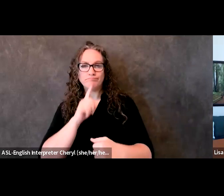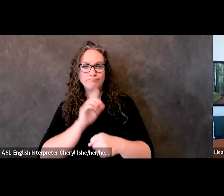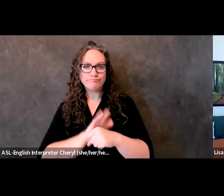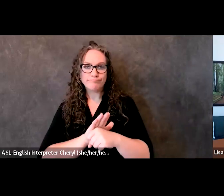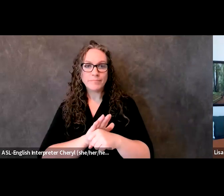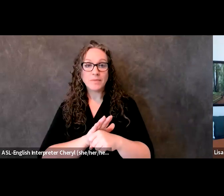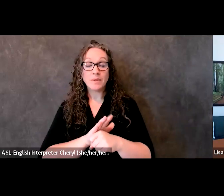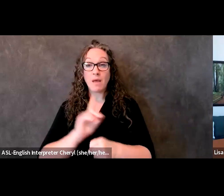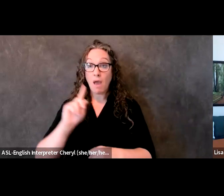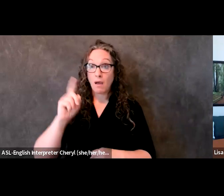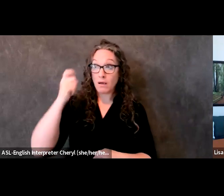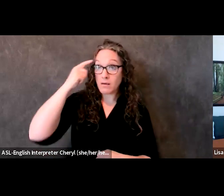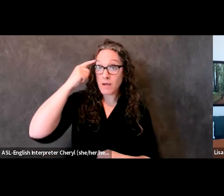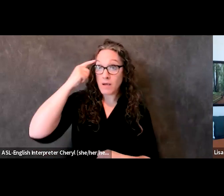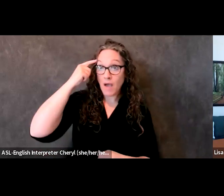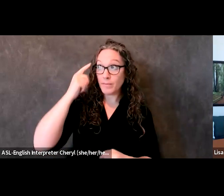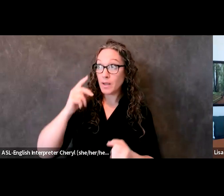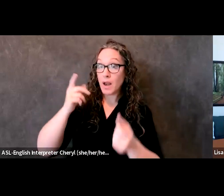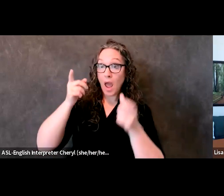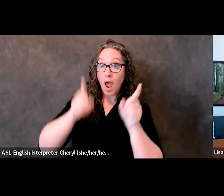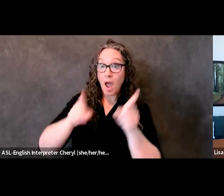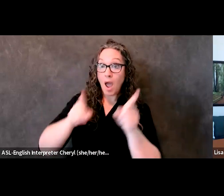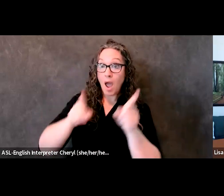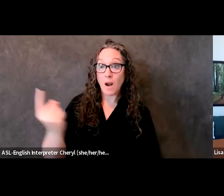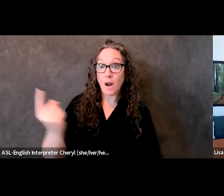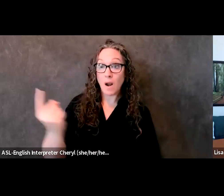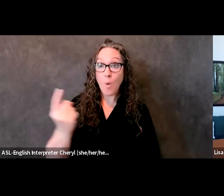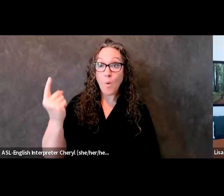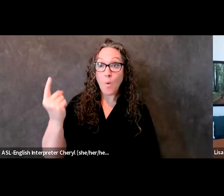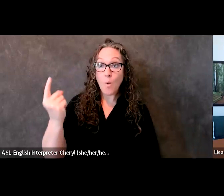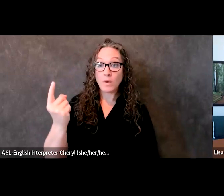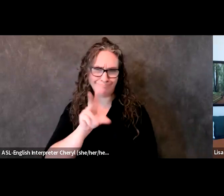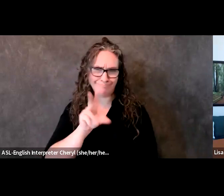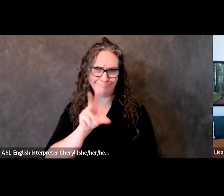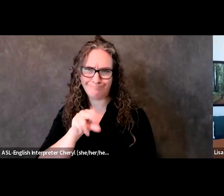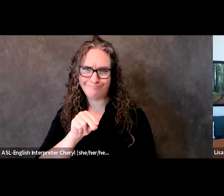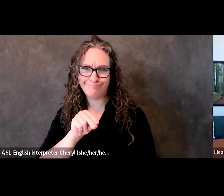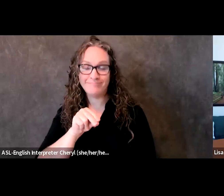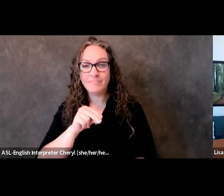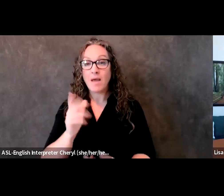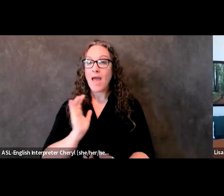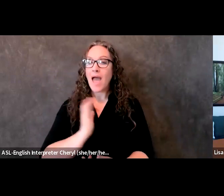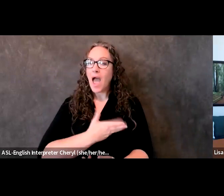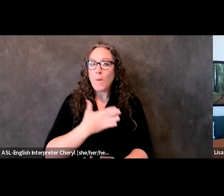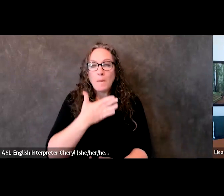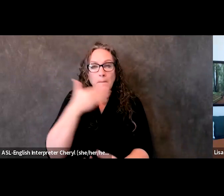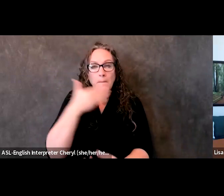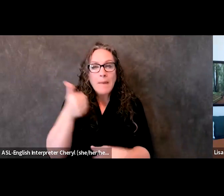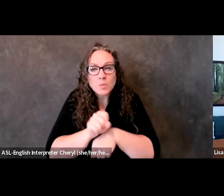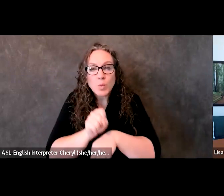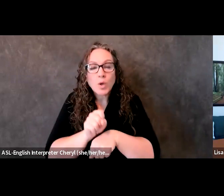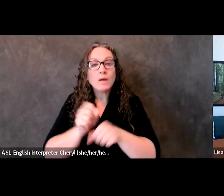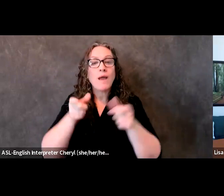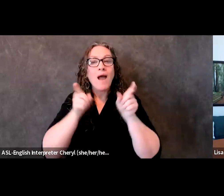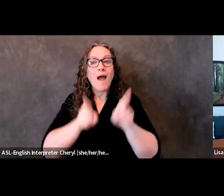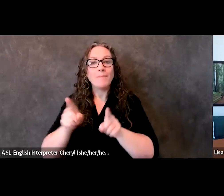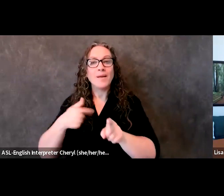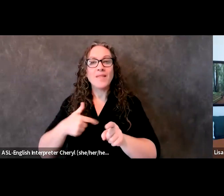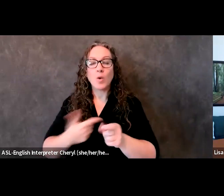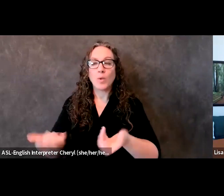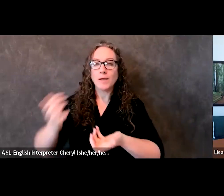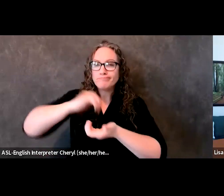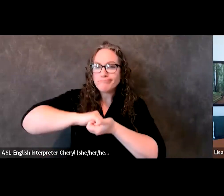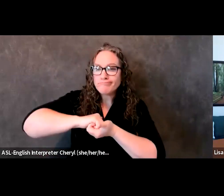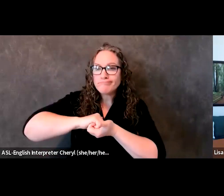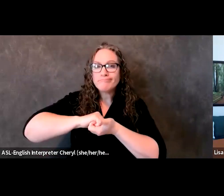government does not do it alone. And we actually do our best work when we work in tandem, side by side,